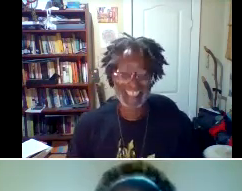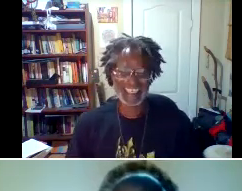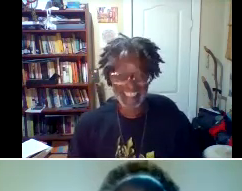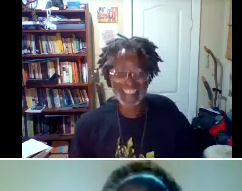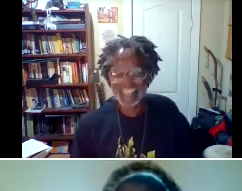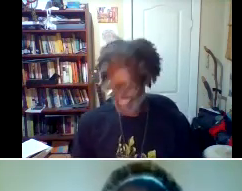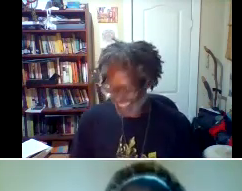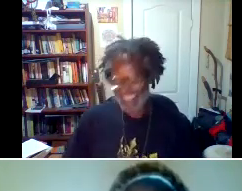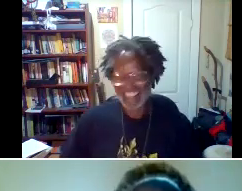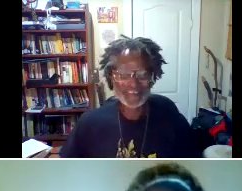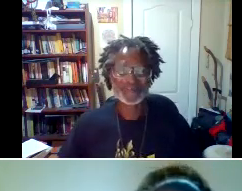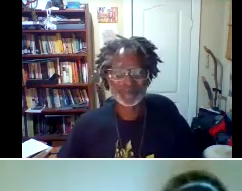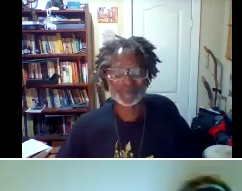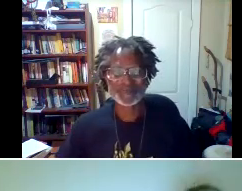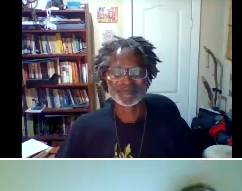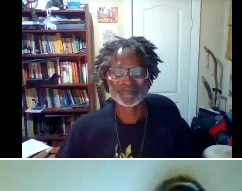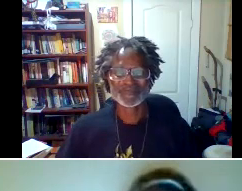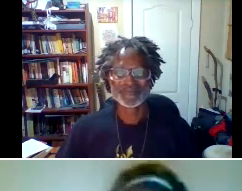Yeah.